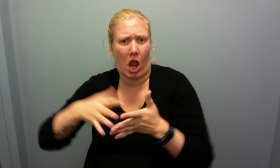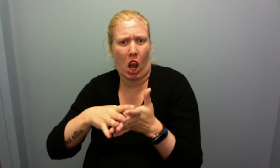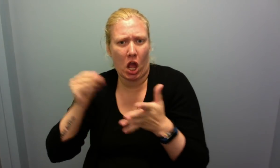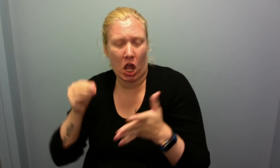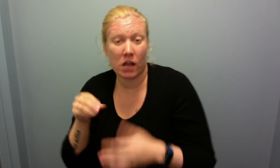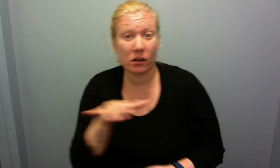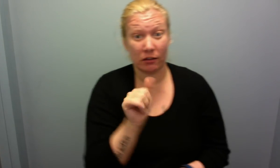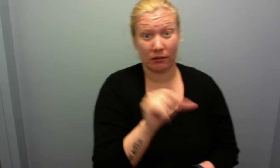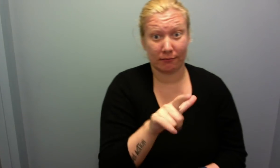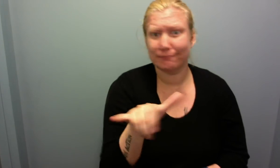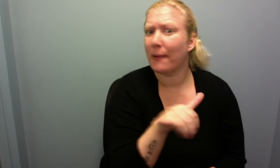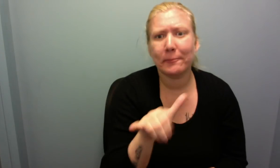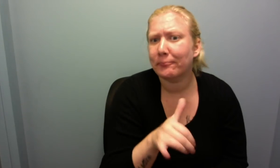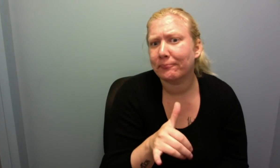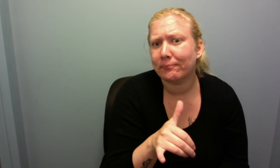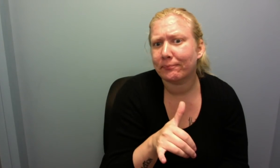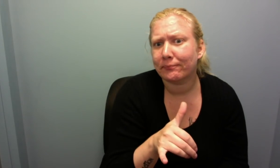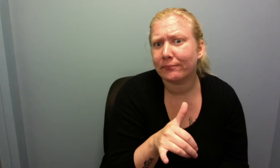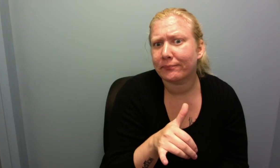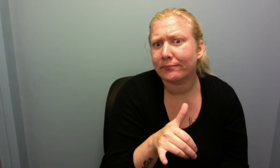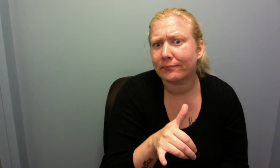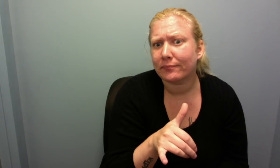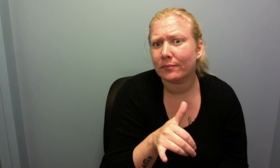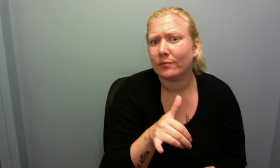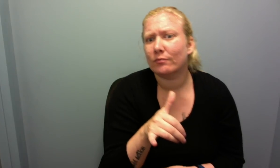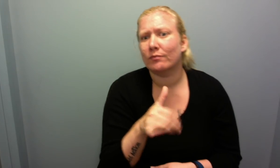access to English, and that is the best way for me to learn. And it's the same with